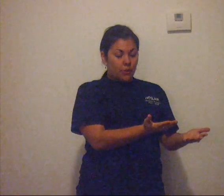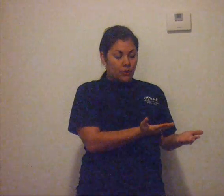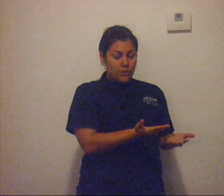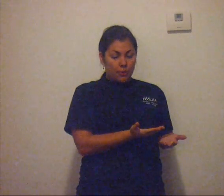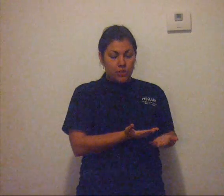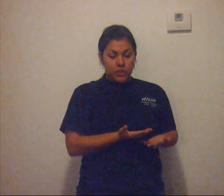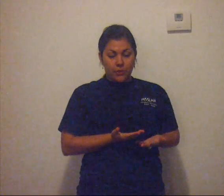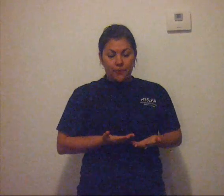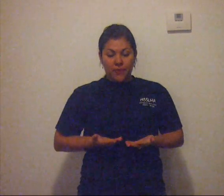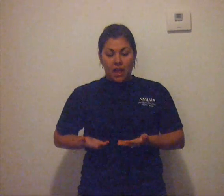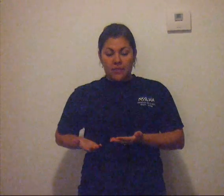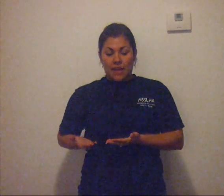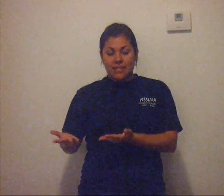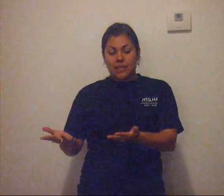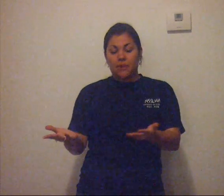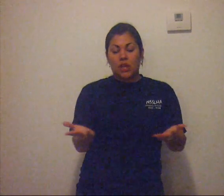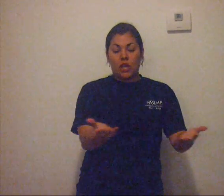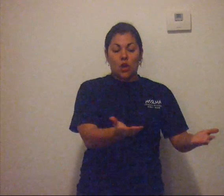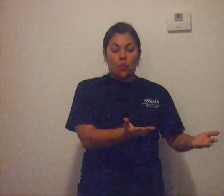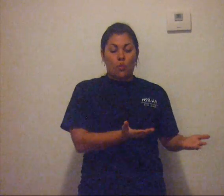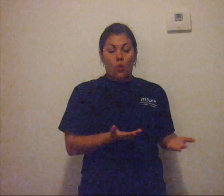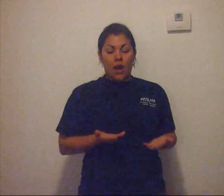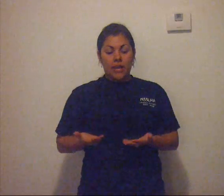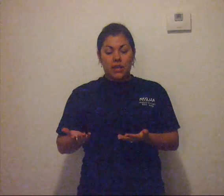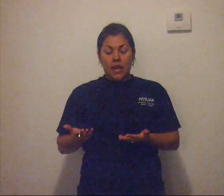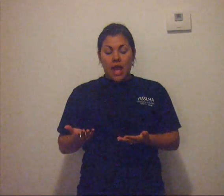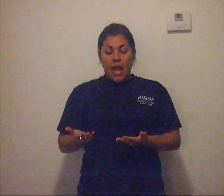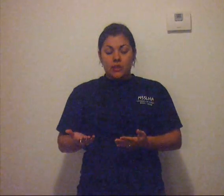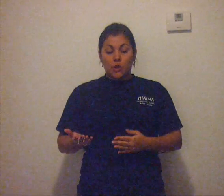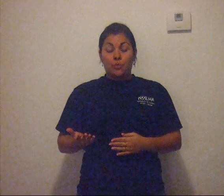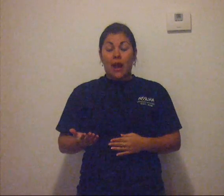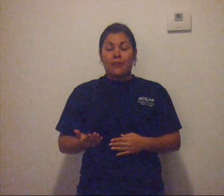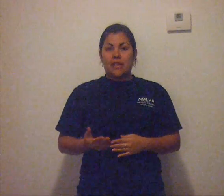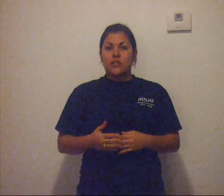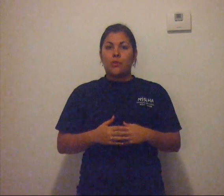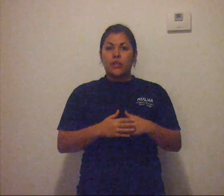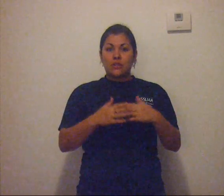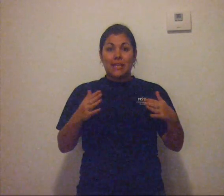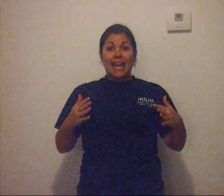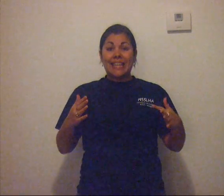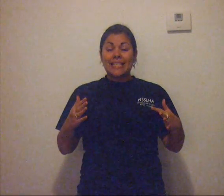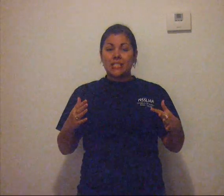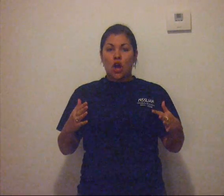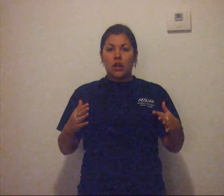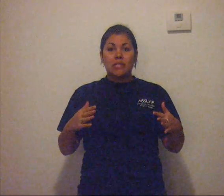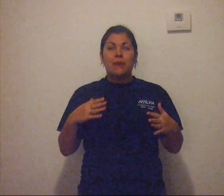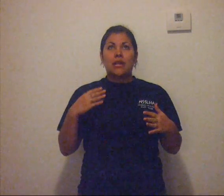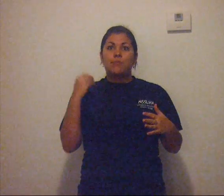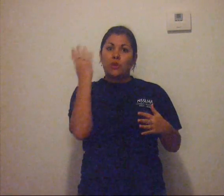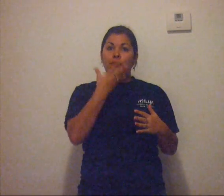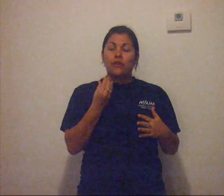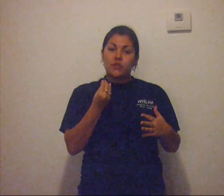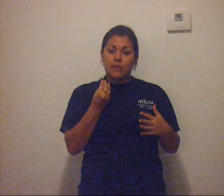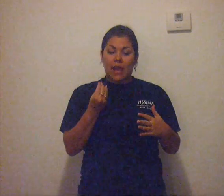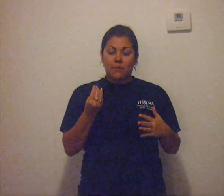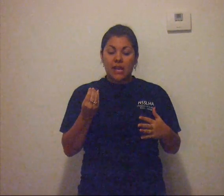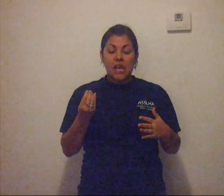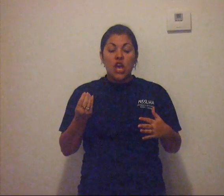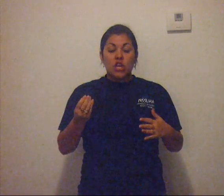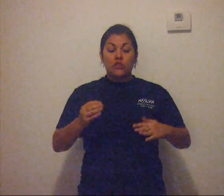circle towards you, and that's going to be "what so proudly." So when you're signing this song to be as beautiful as you can be, you don't